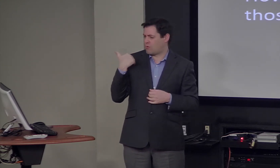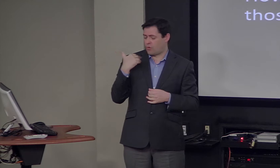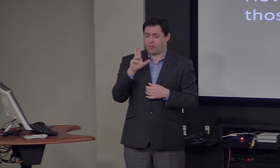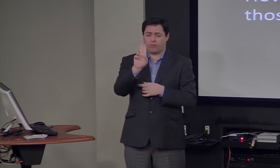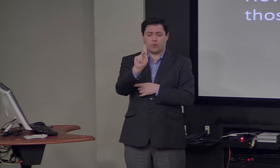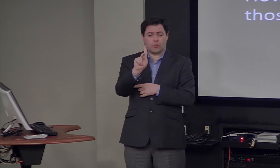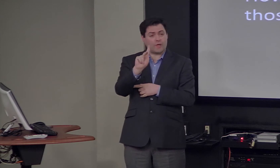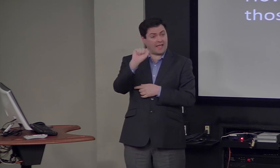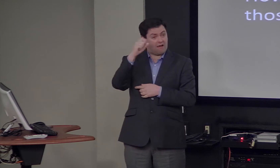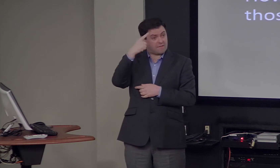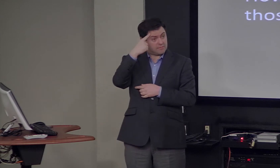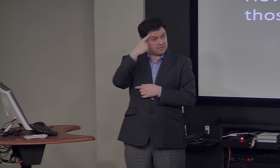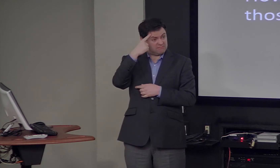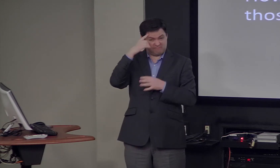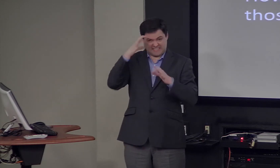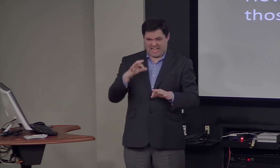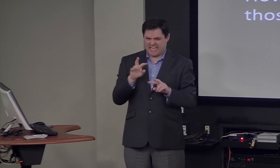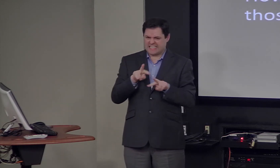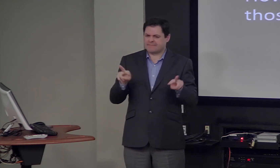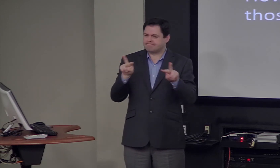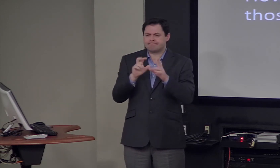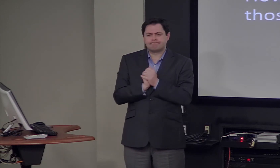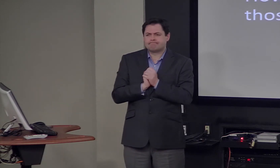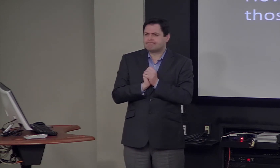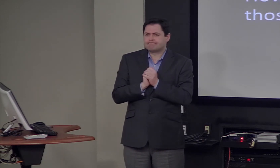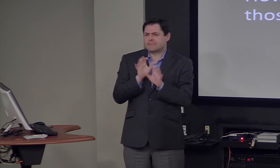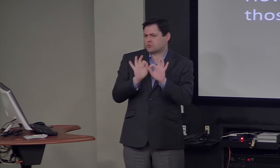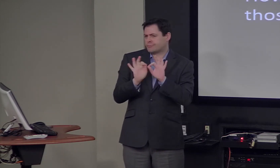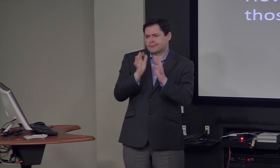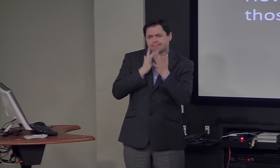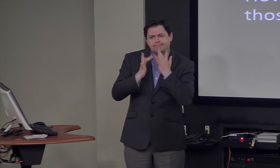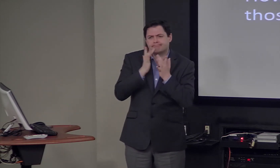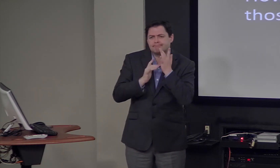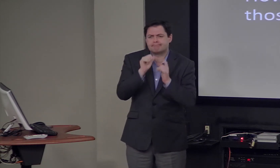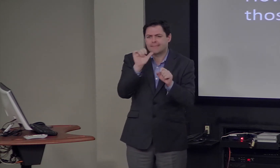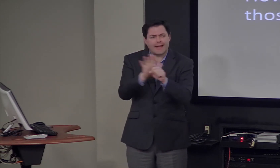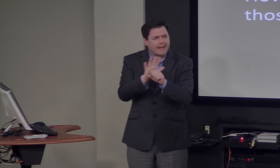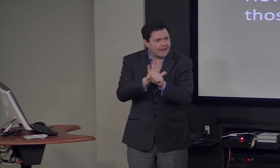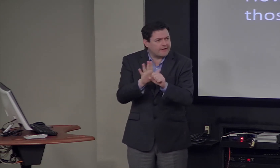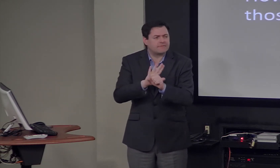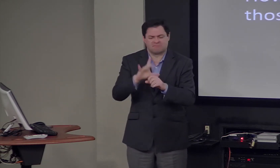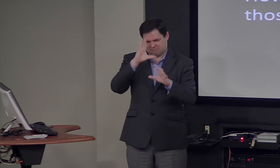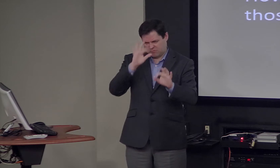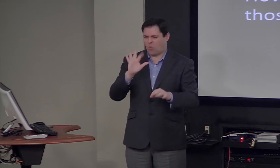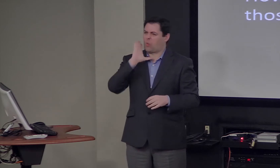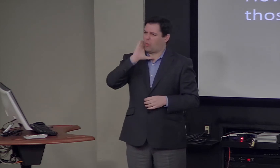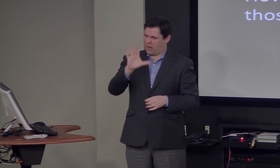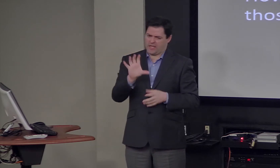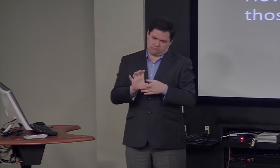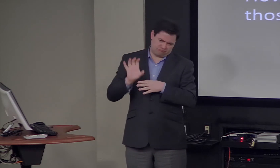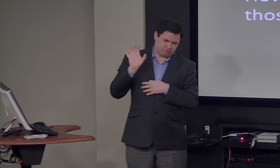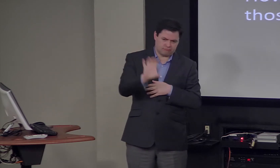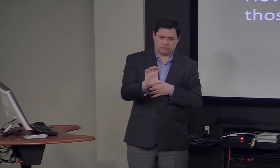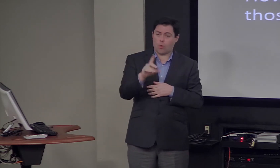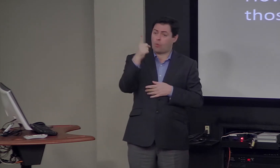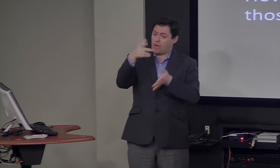About 10 years ago in the UK, the government made a determination that there was a shortage of interpreters, and in order to remedy